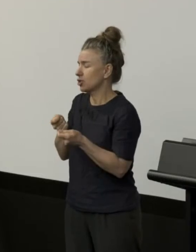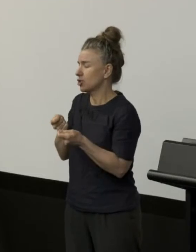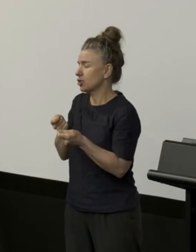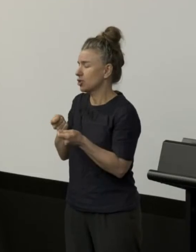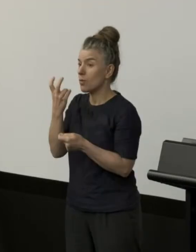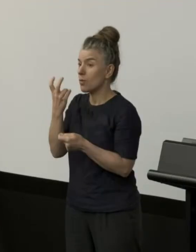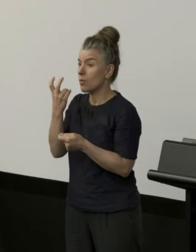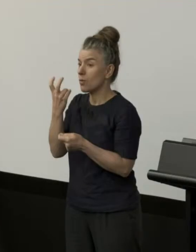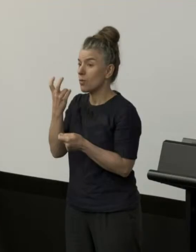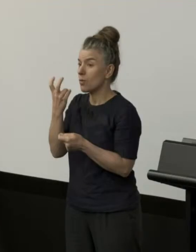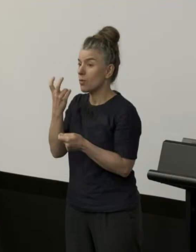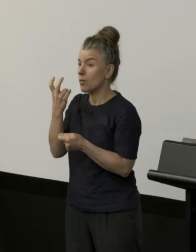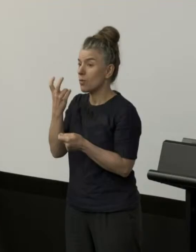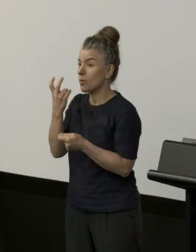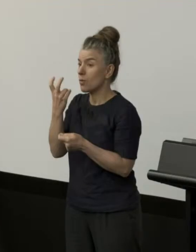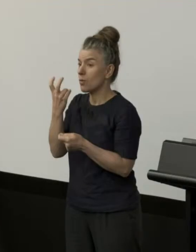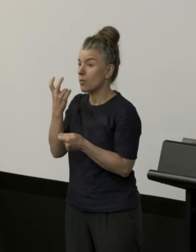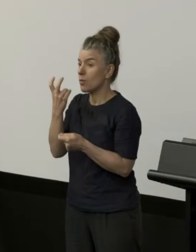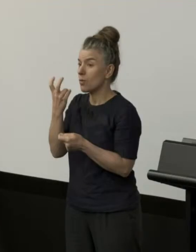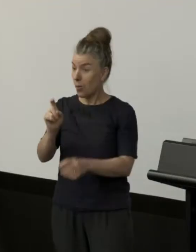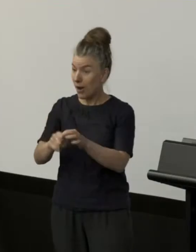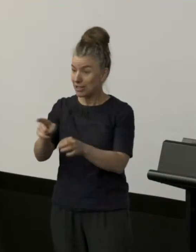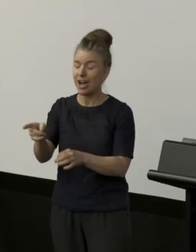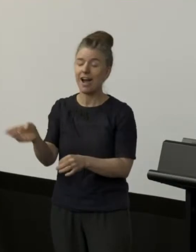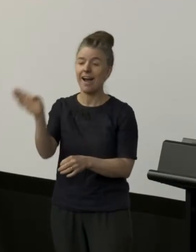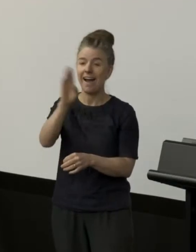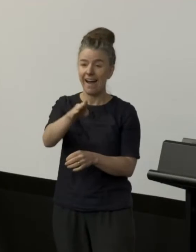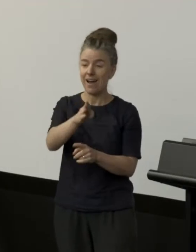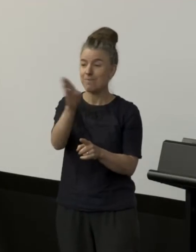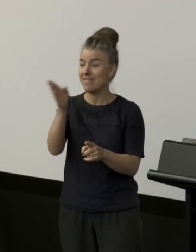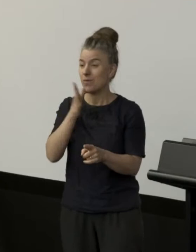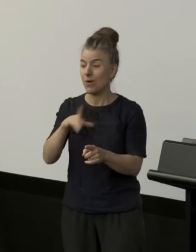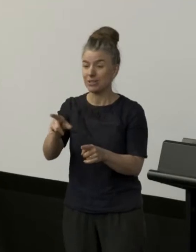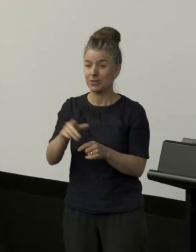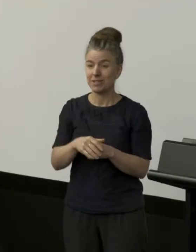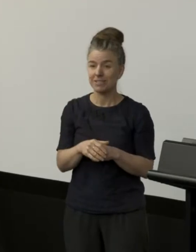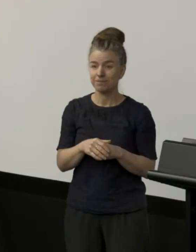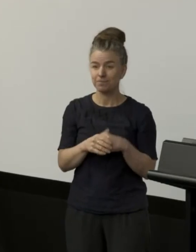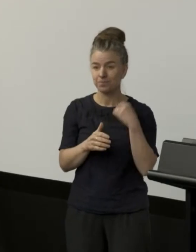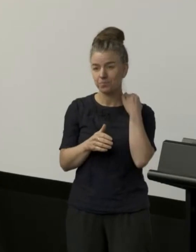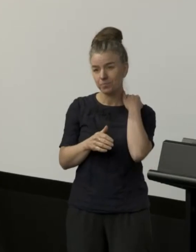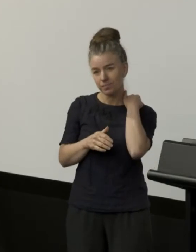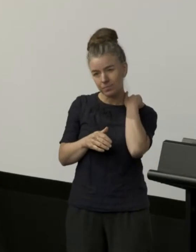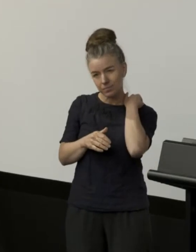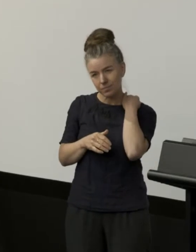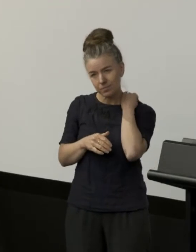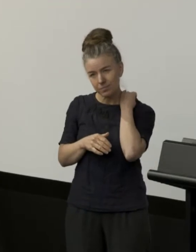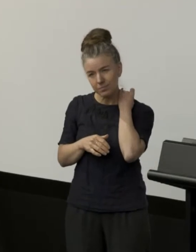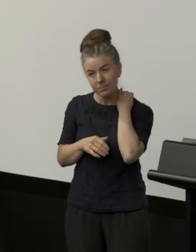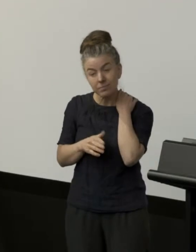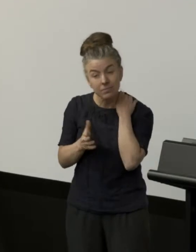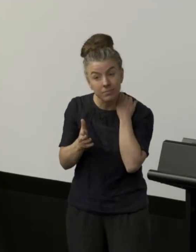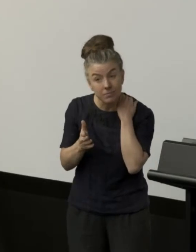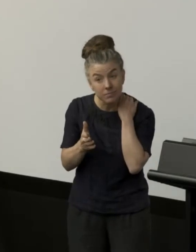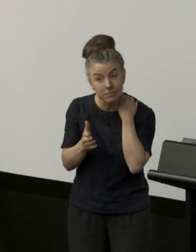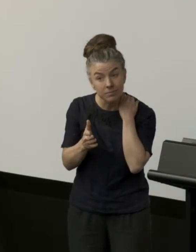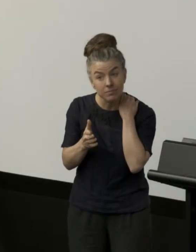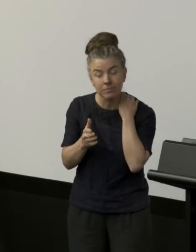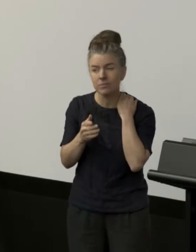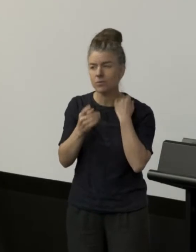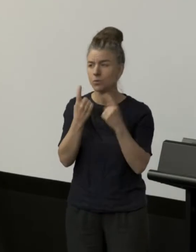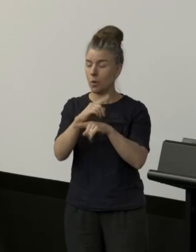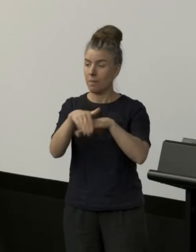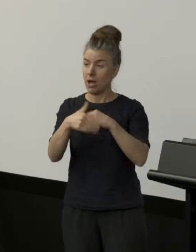Yep. It's all right, we'll go to someone else, but I will come back to you. Does that just highlight... Sorry, which situation? Sorry, with the